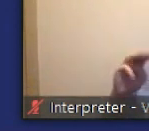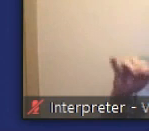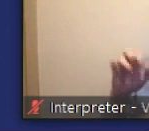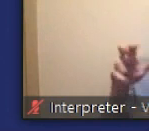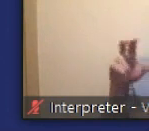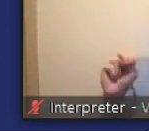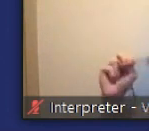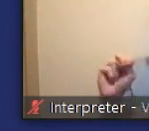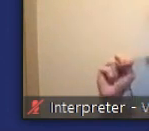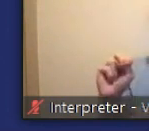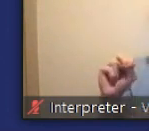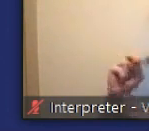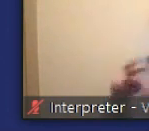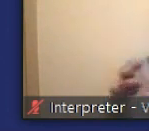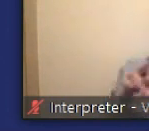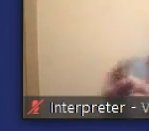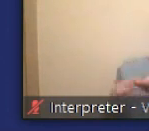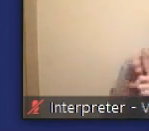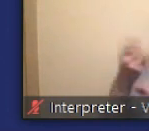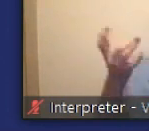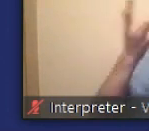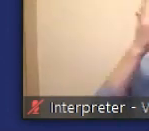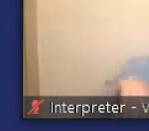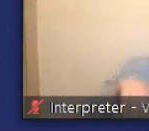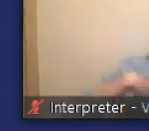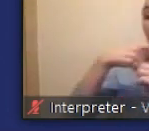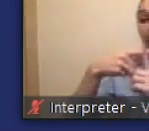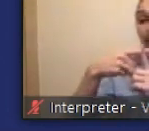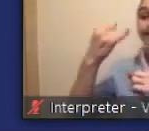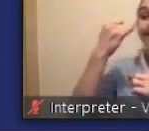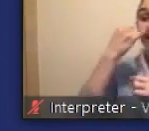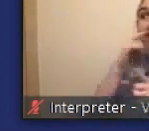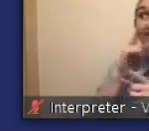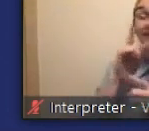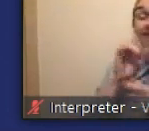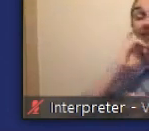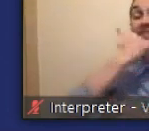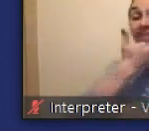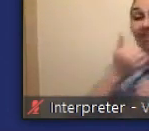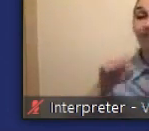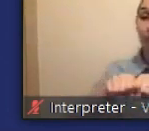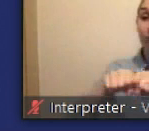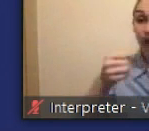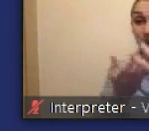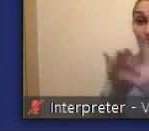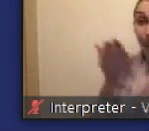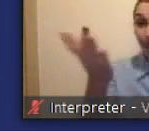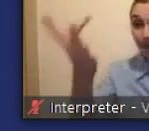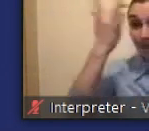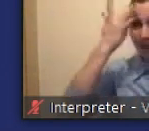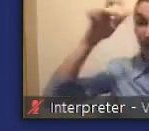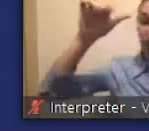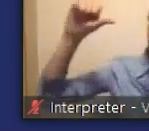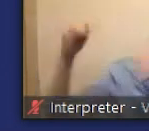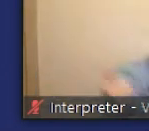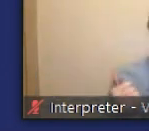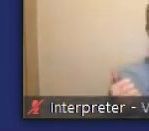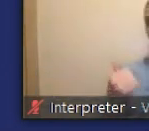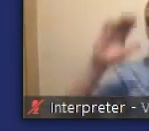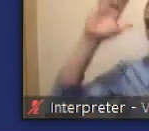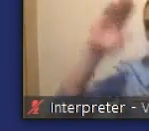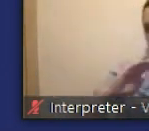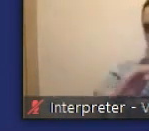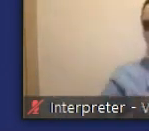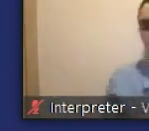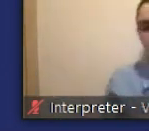infection and for severe disease. The data are a little bit more mixed on severity. So there have been some anecdotal reports suggesting